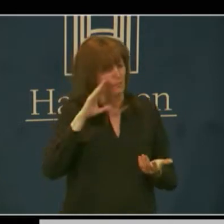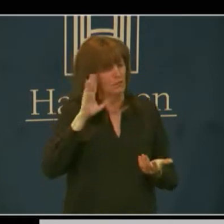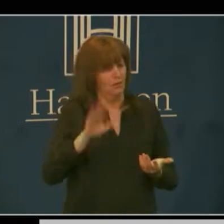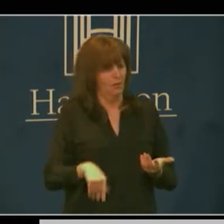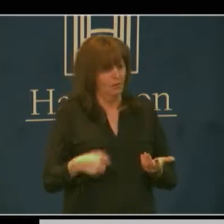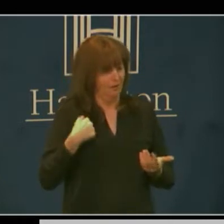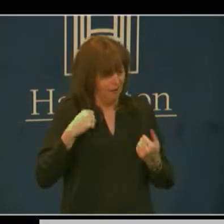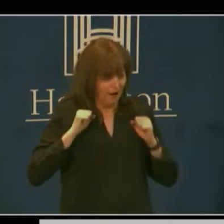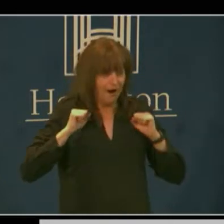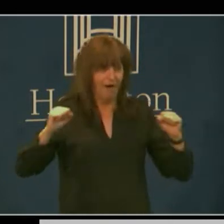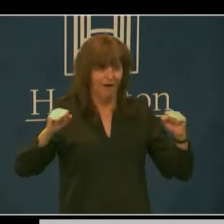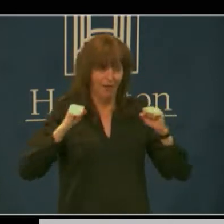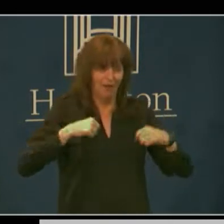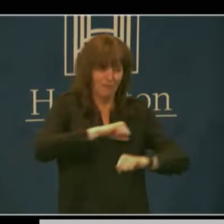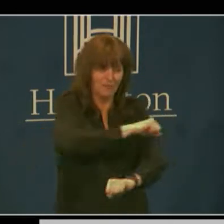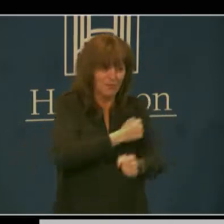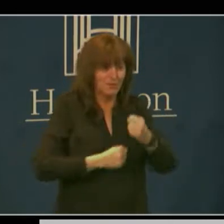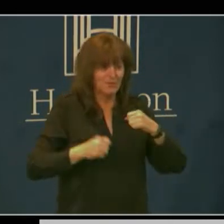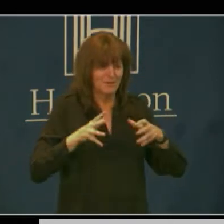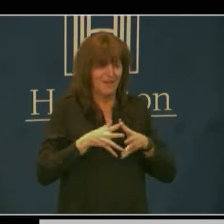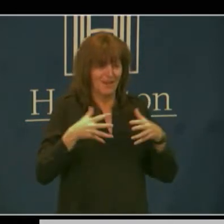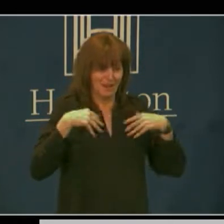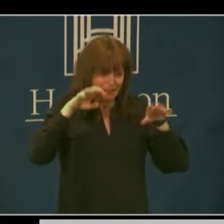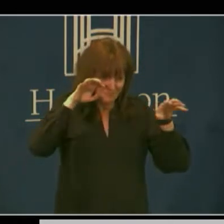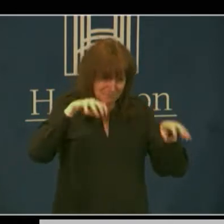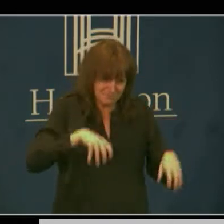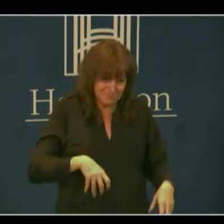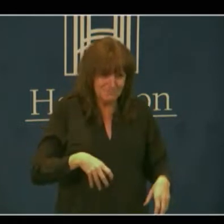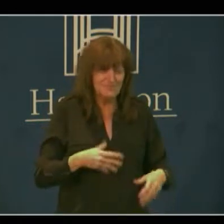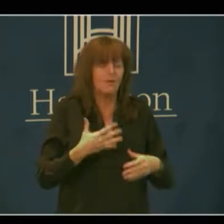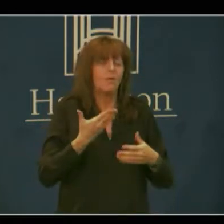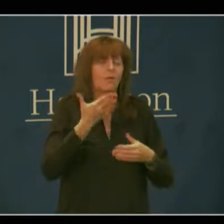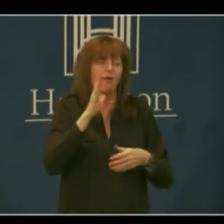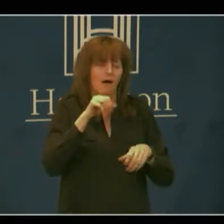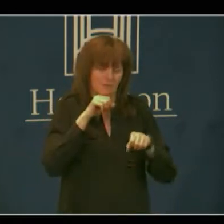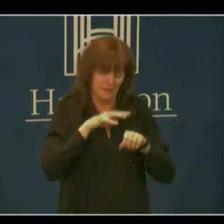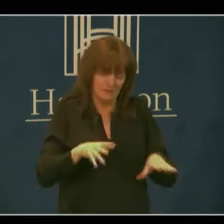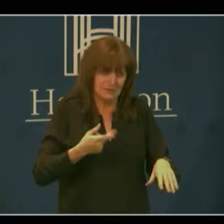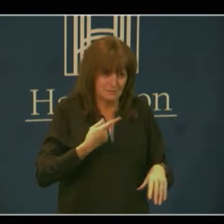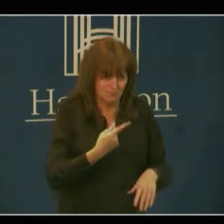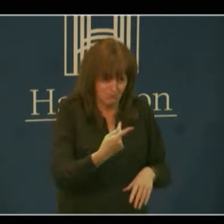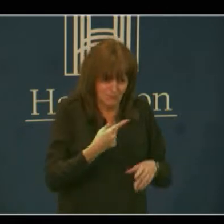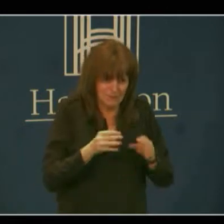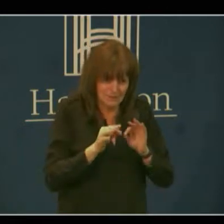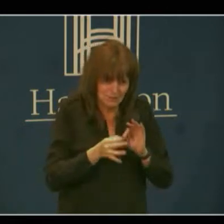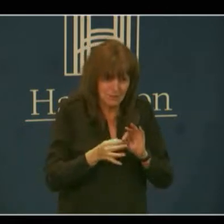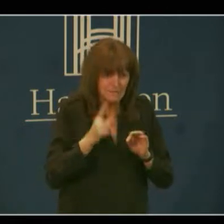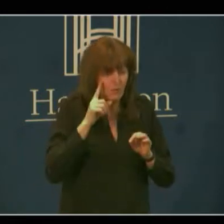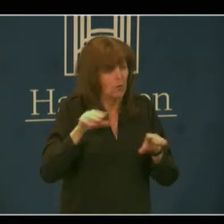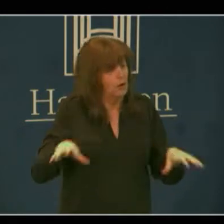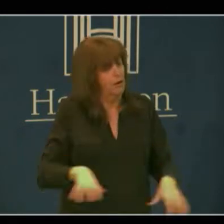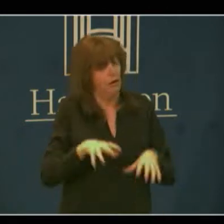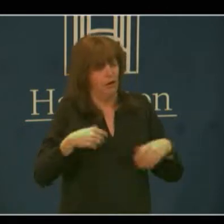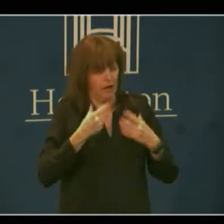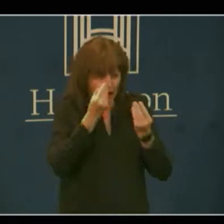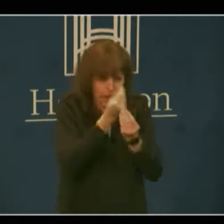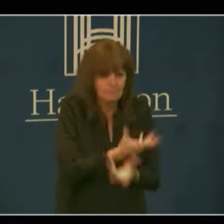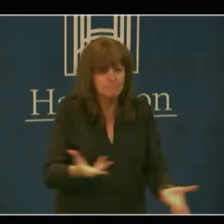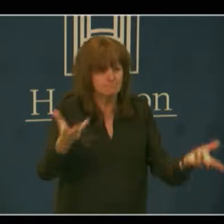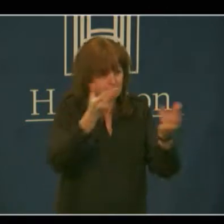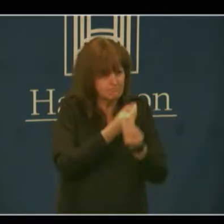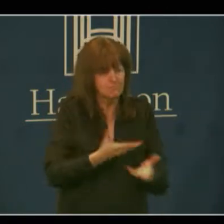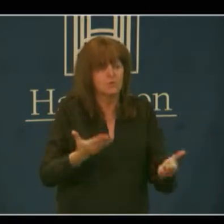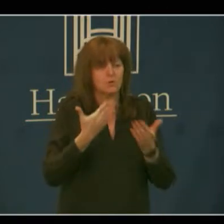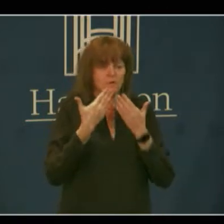them. So God bless them for doing this work, and thank them for making these translations. And thank you for being here and